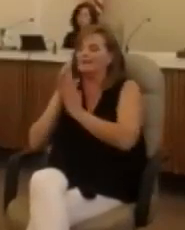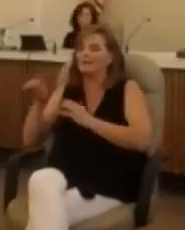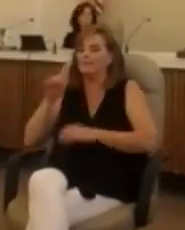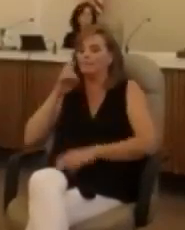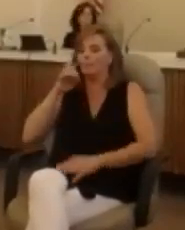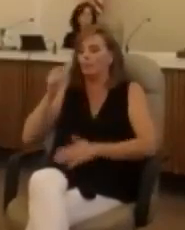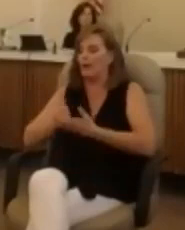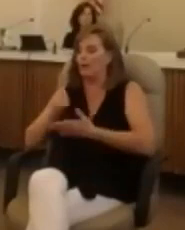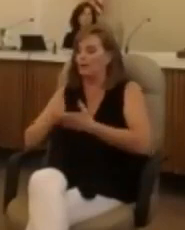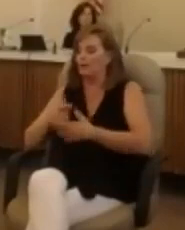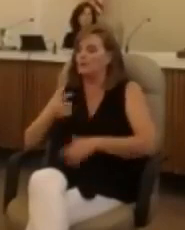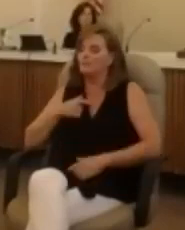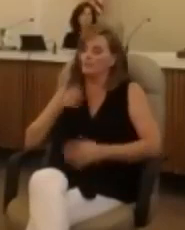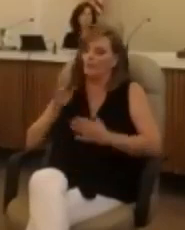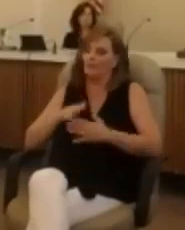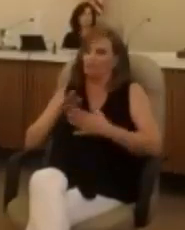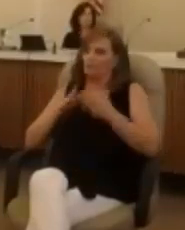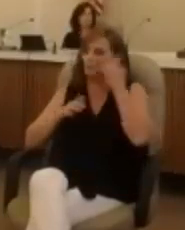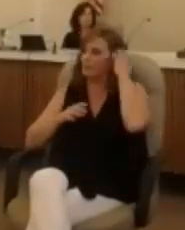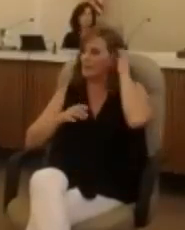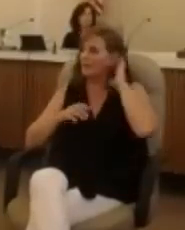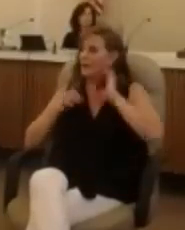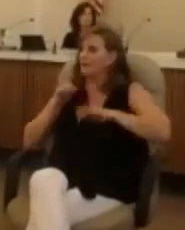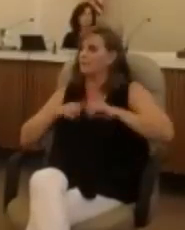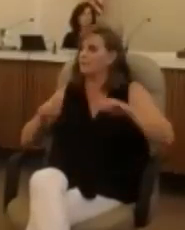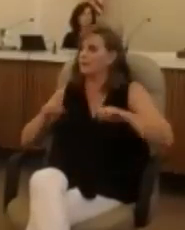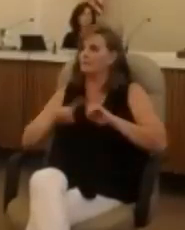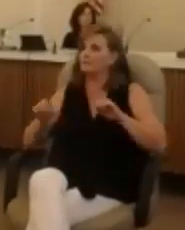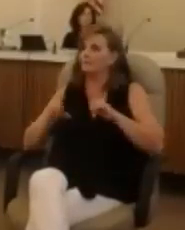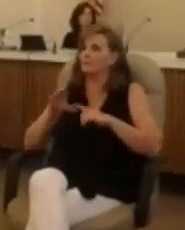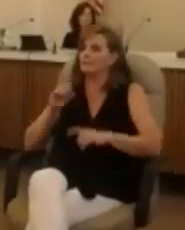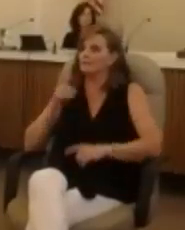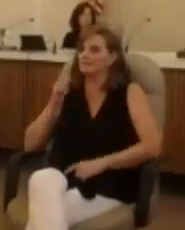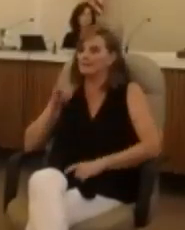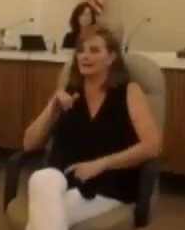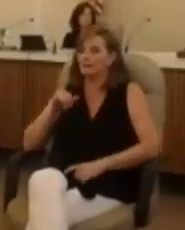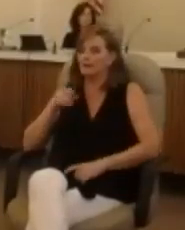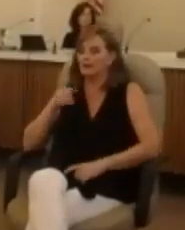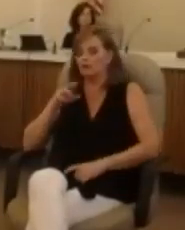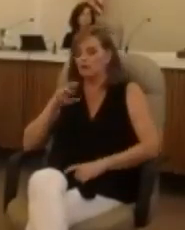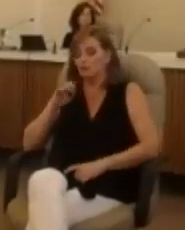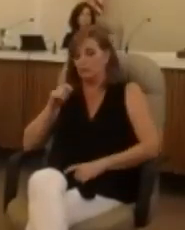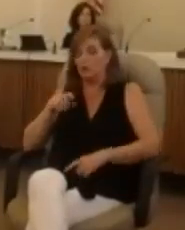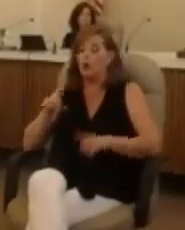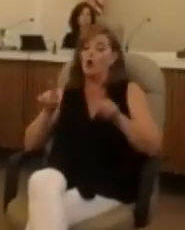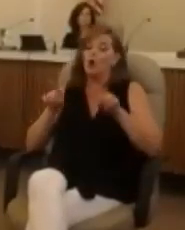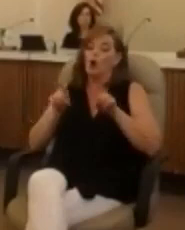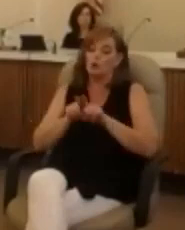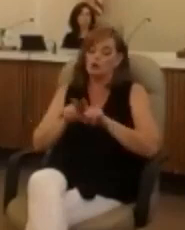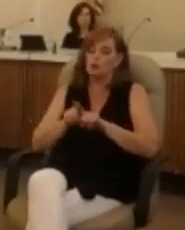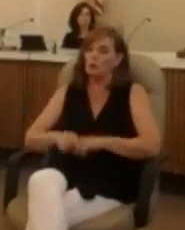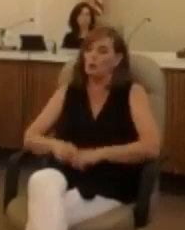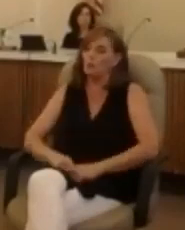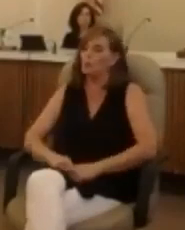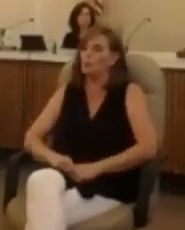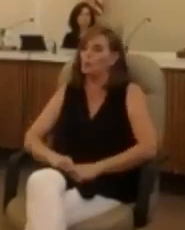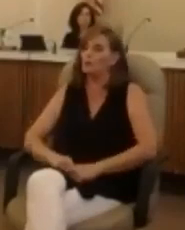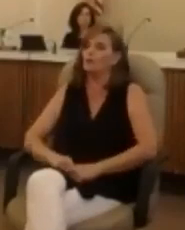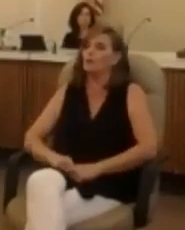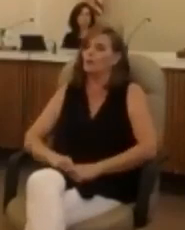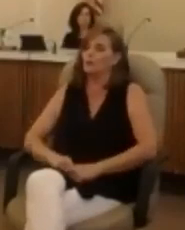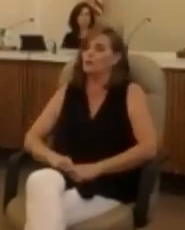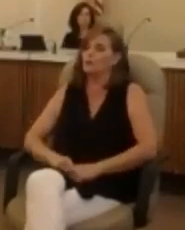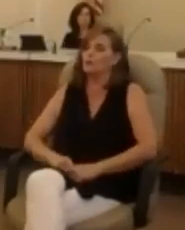approached them about that on a number of county roads, right? In addition, and